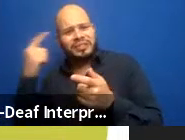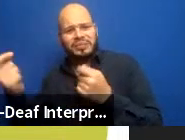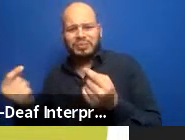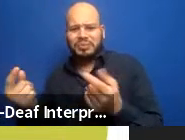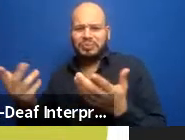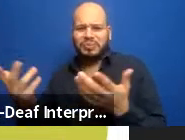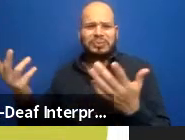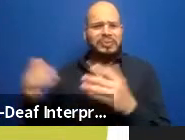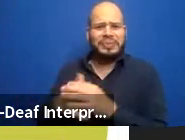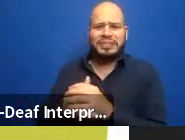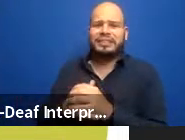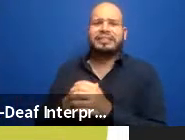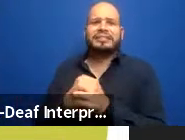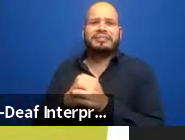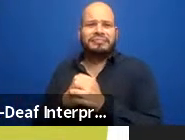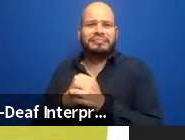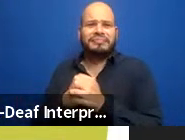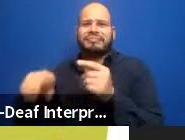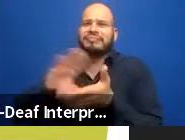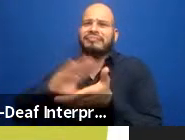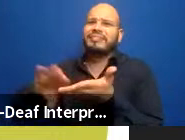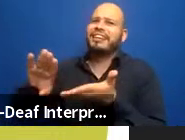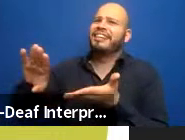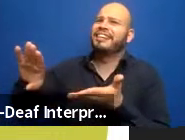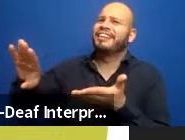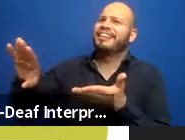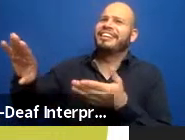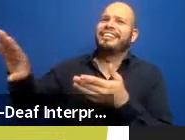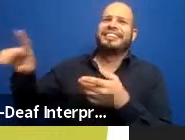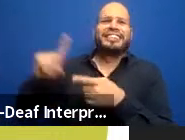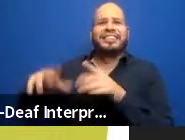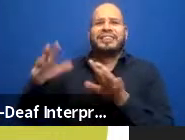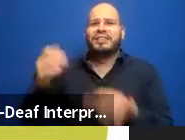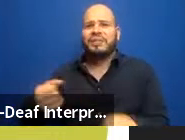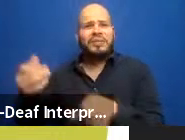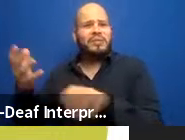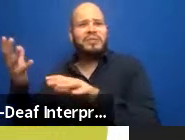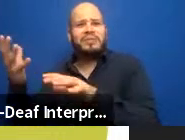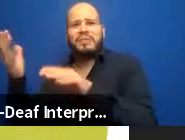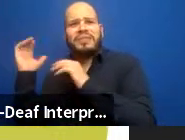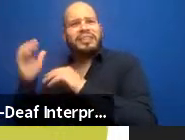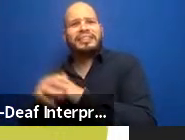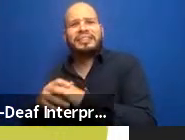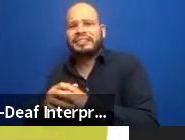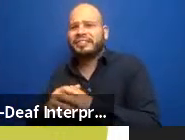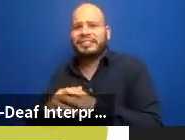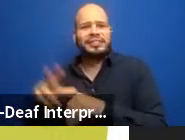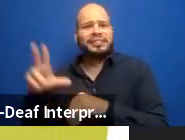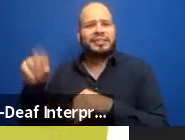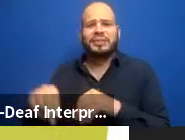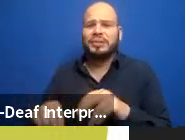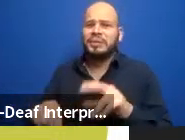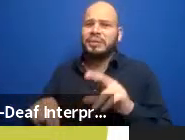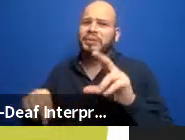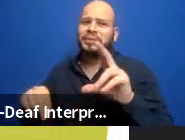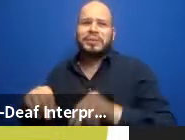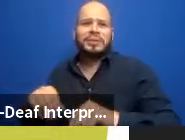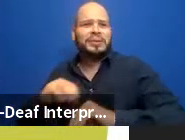No, let them know they can't throw us away. No, let them know they can't throw us away. Ay. No one